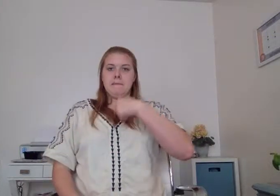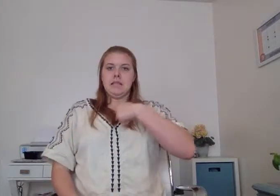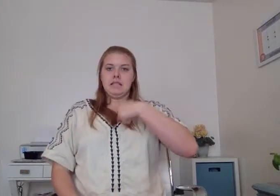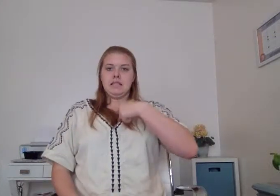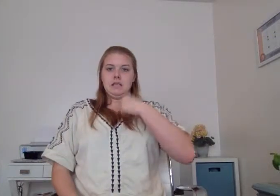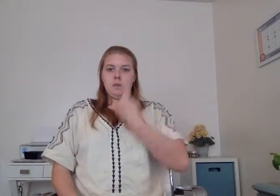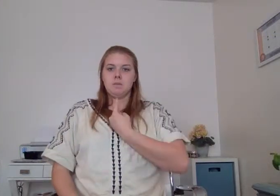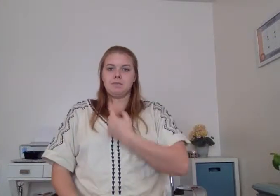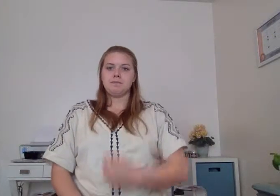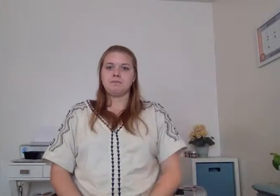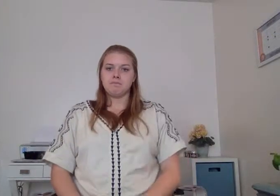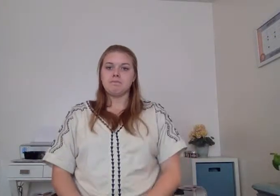I think